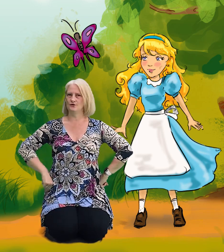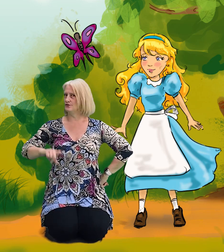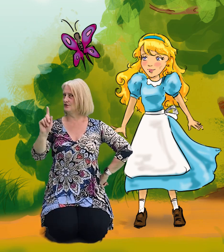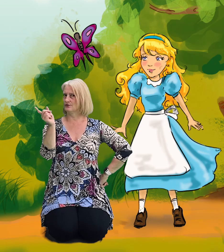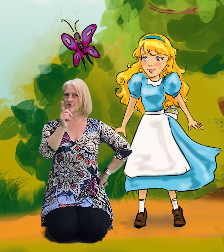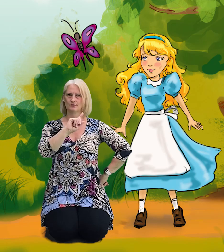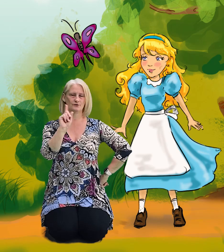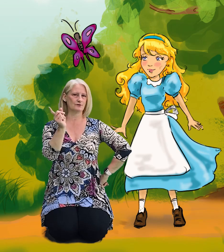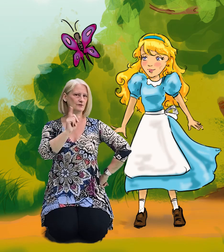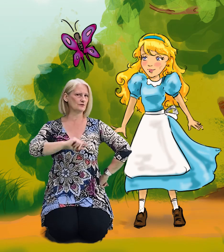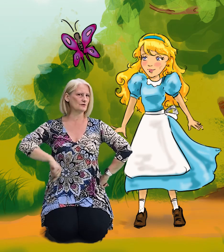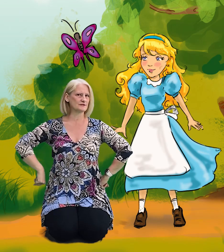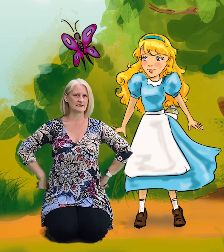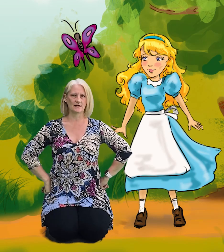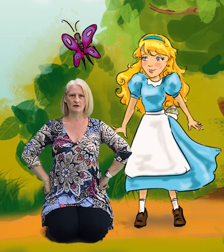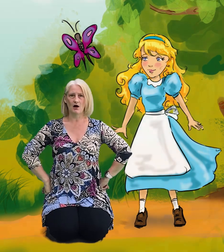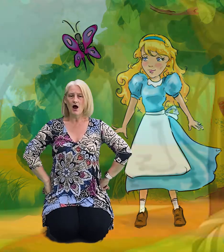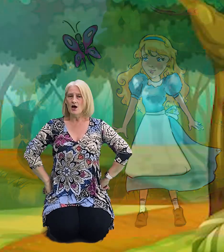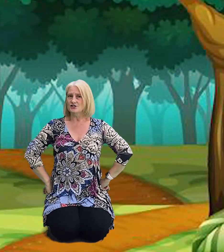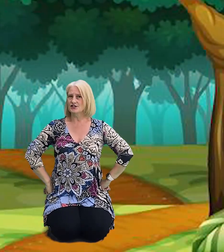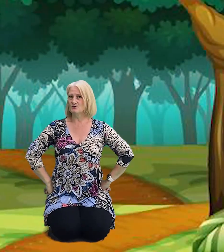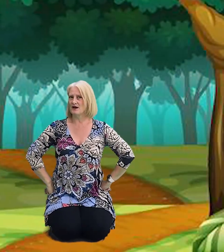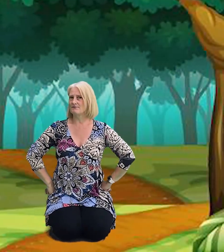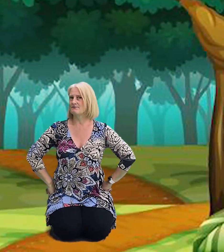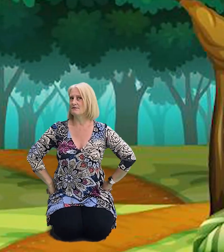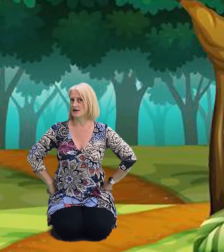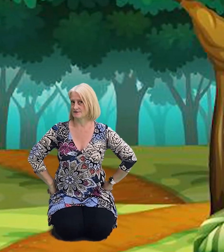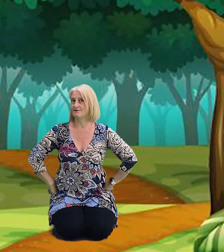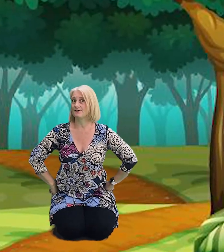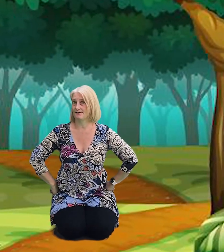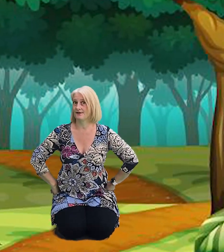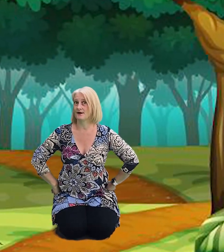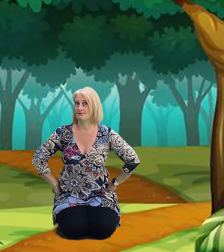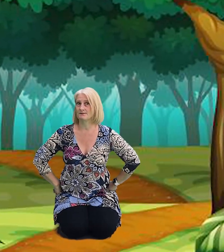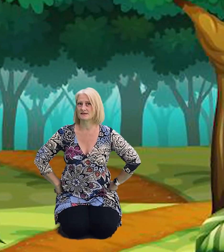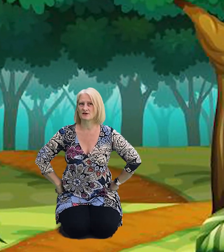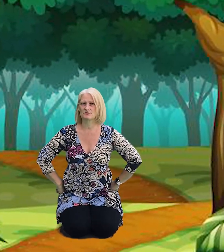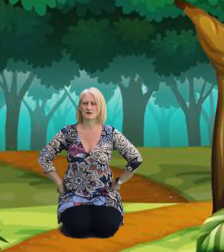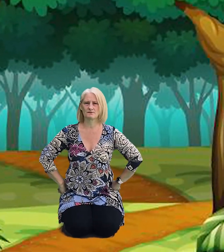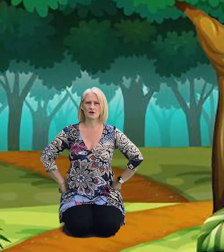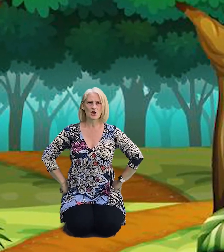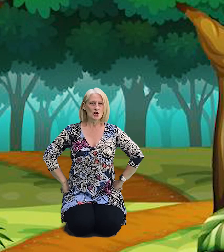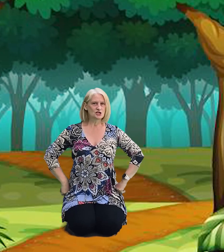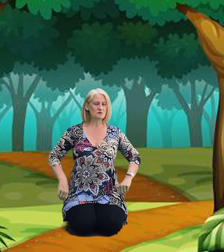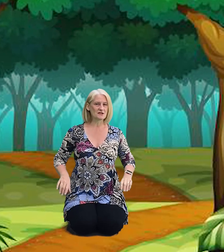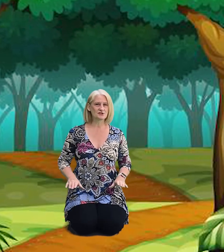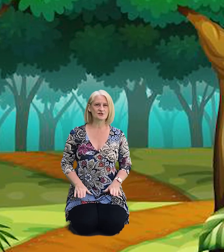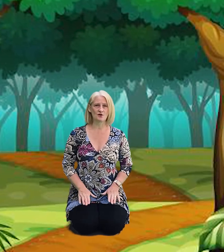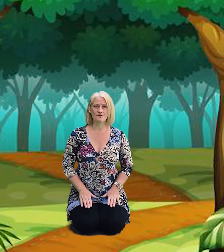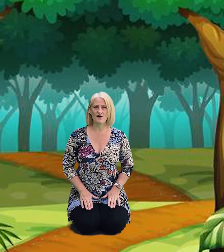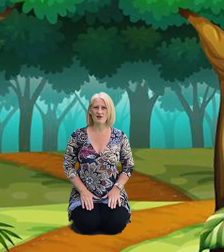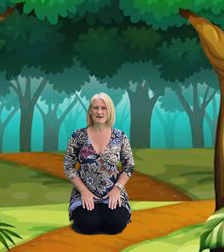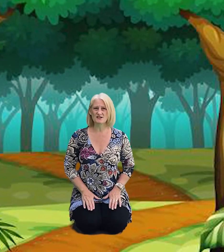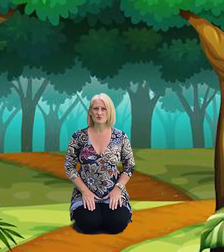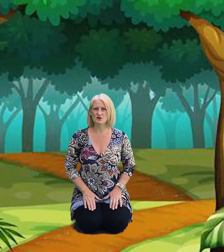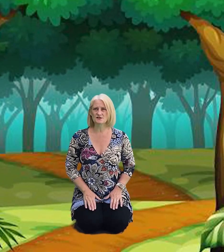No, no, no, naughty girl. She went much further than her mummy told her. She went so far into the woods,